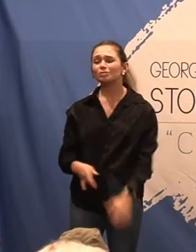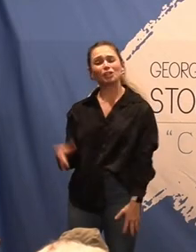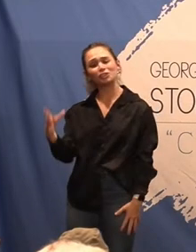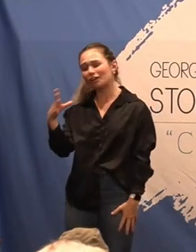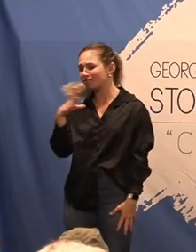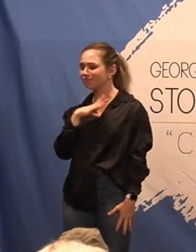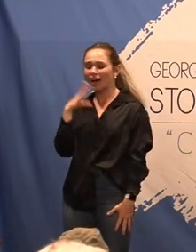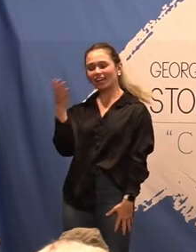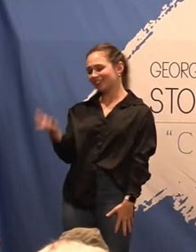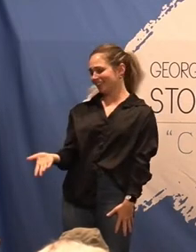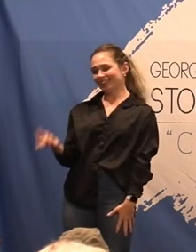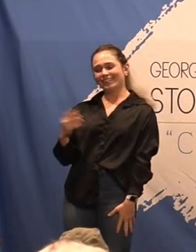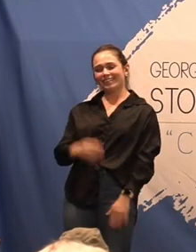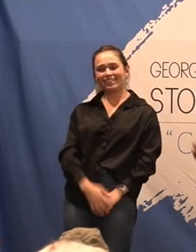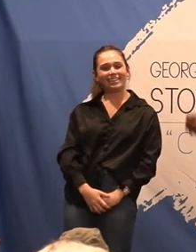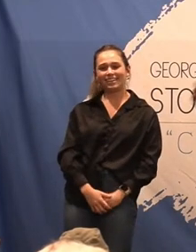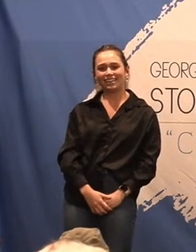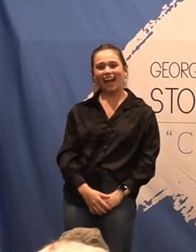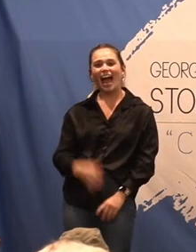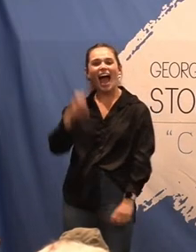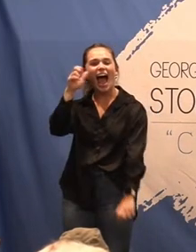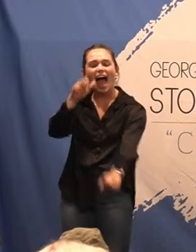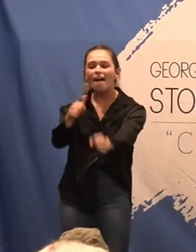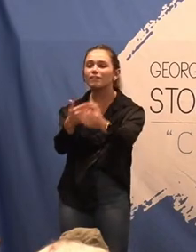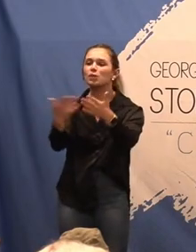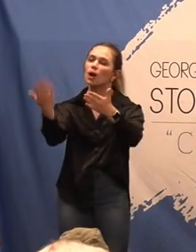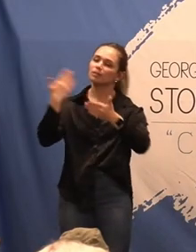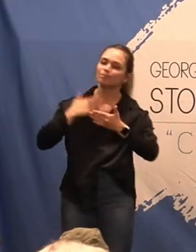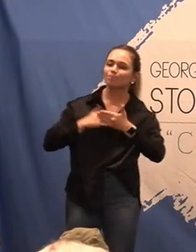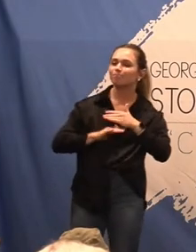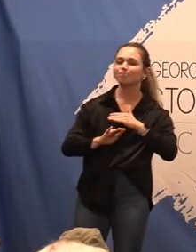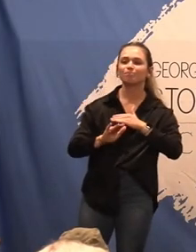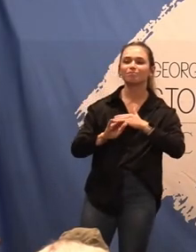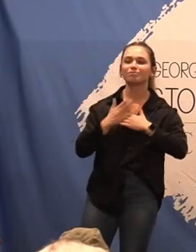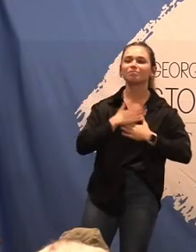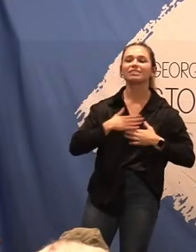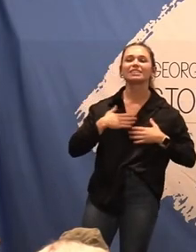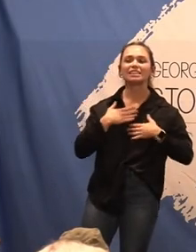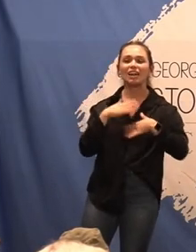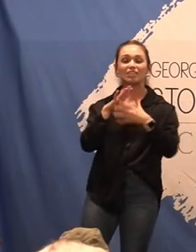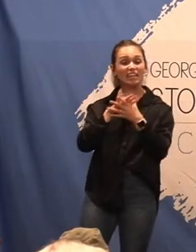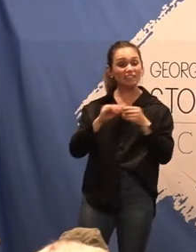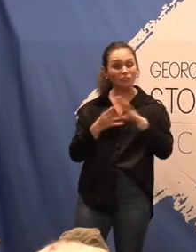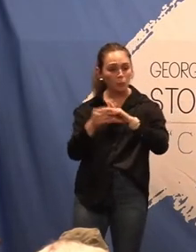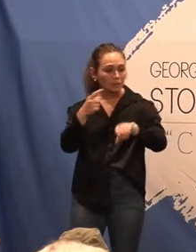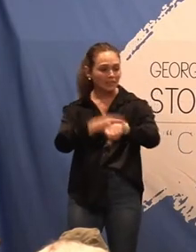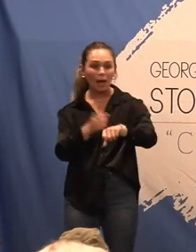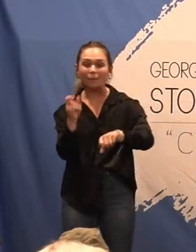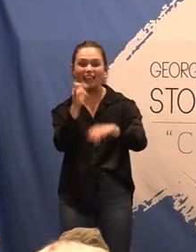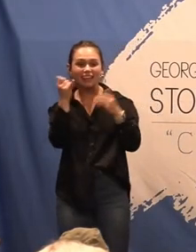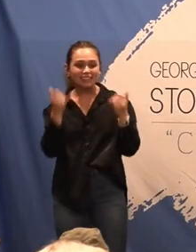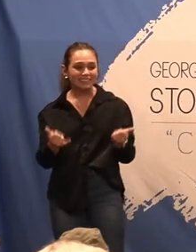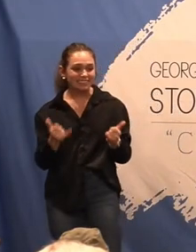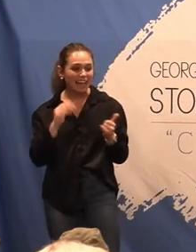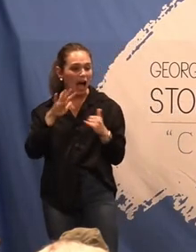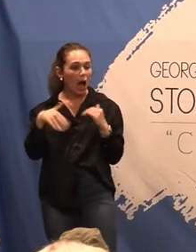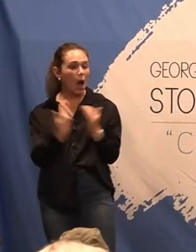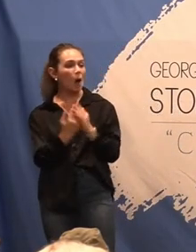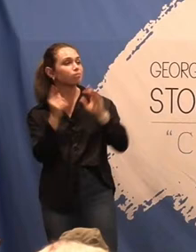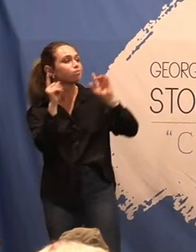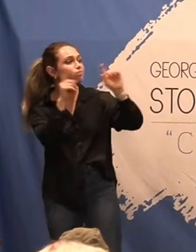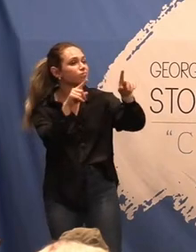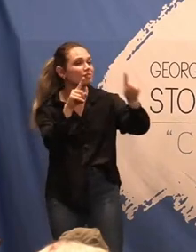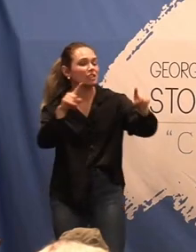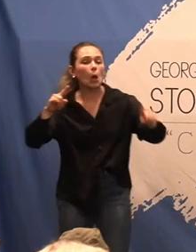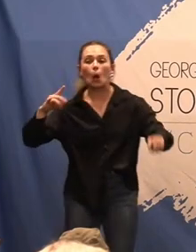fellow. And everybody is welcome to their place after a story time like this. They all go there and they hold